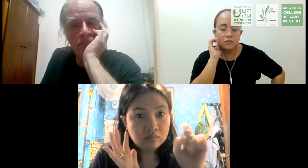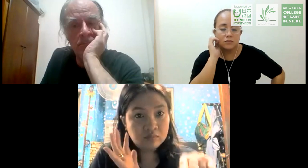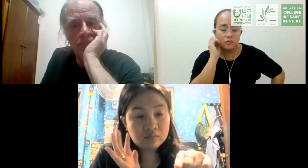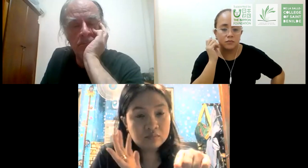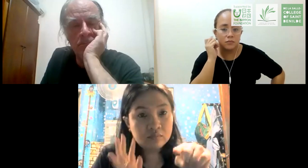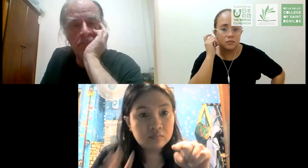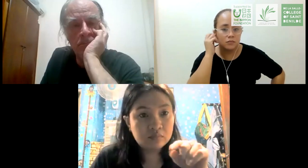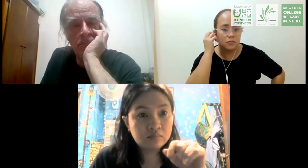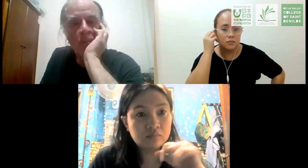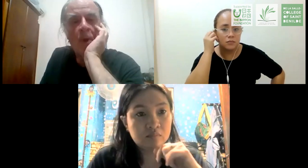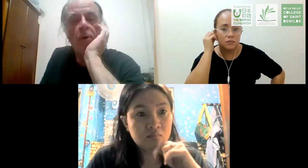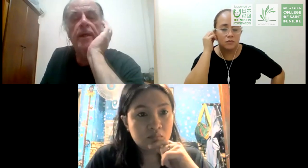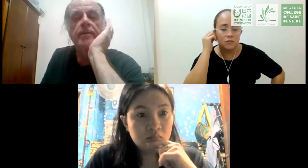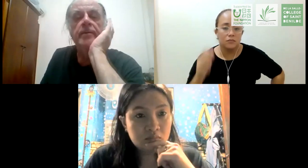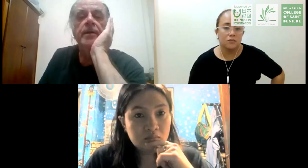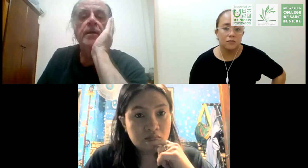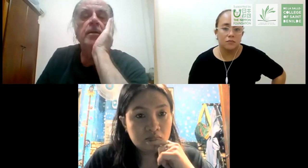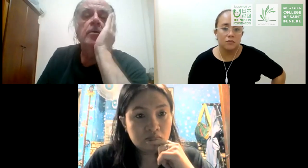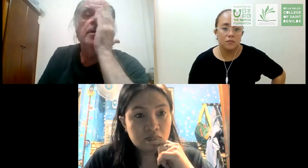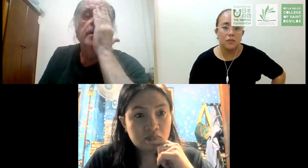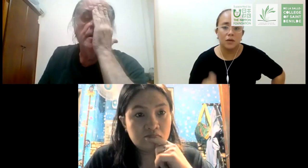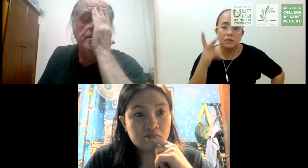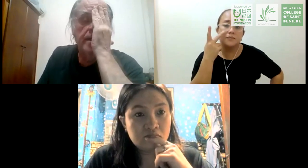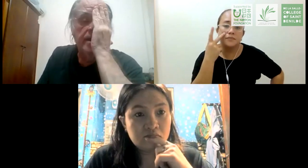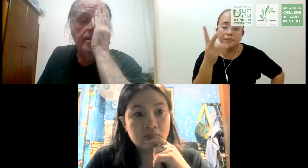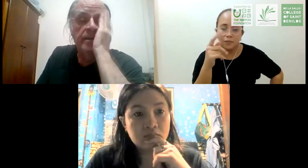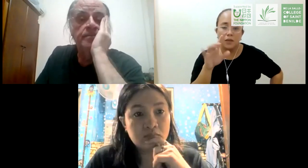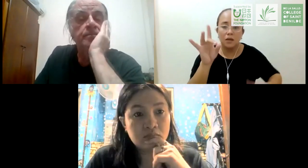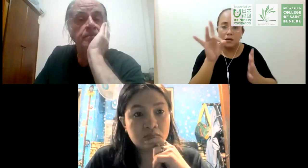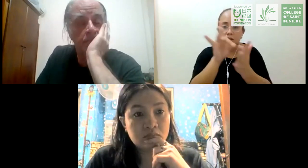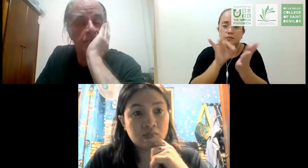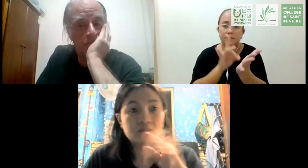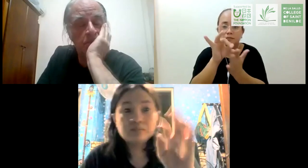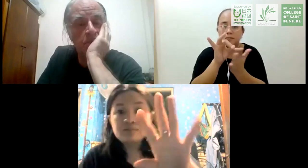Did you want to see it or okay, let me take a look at lesson 8 then.